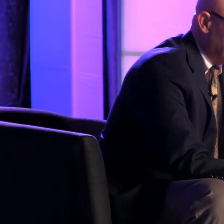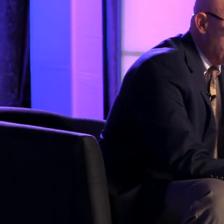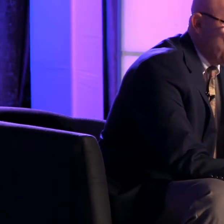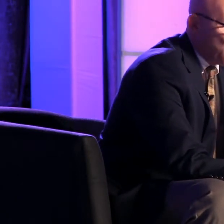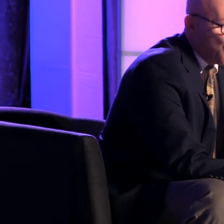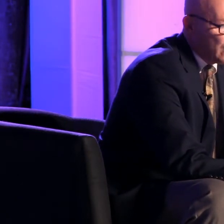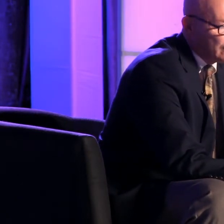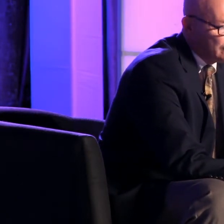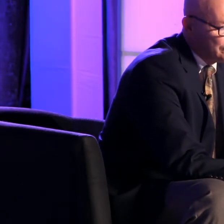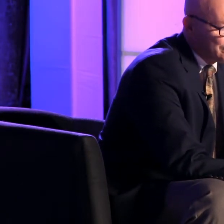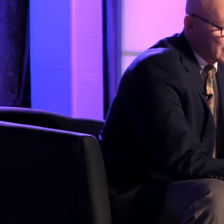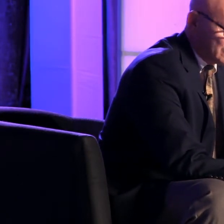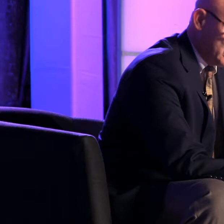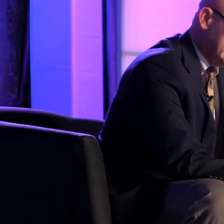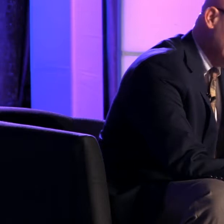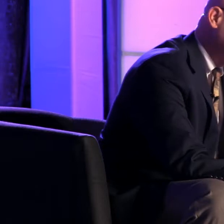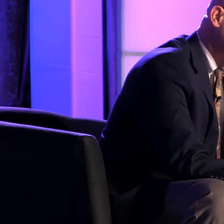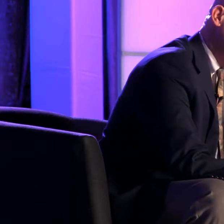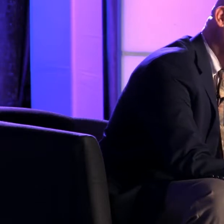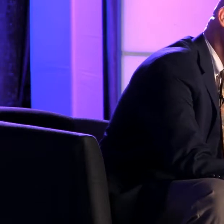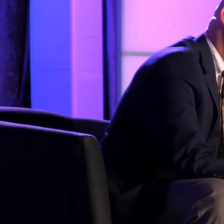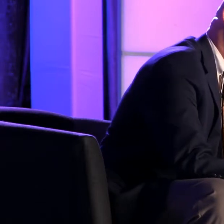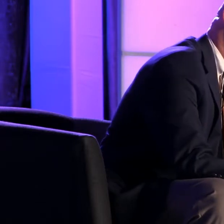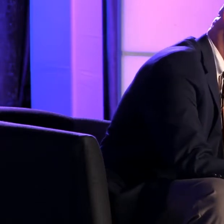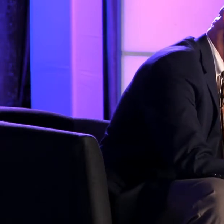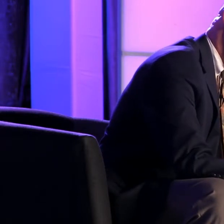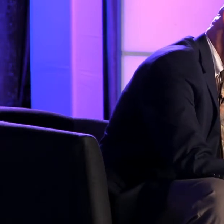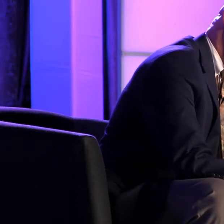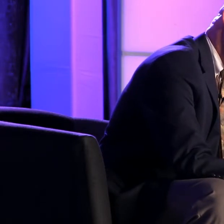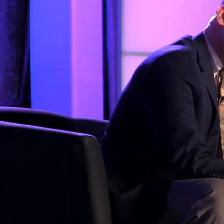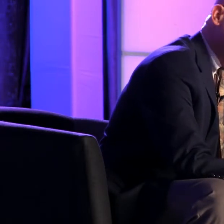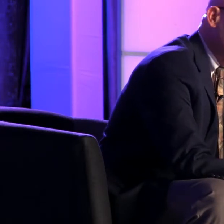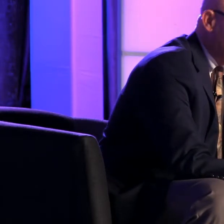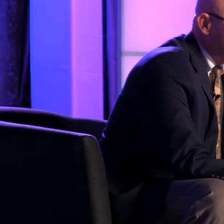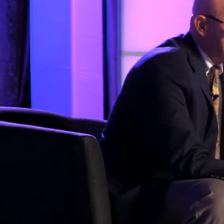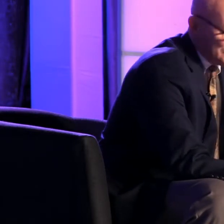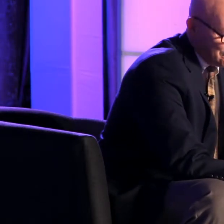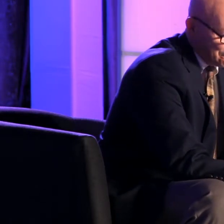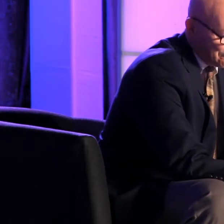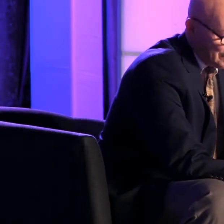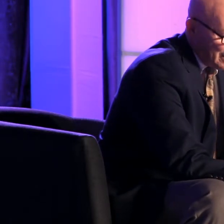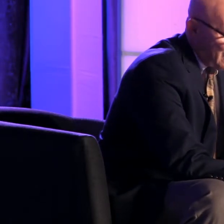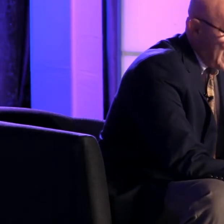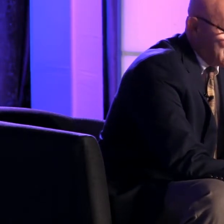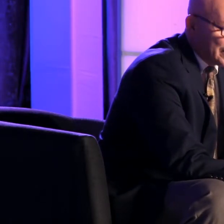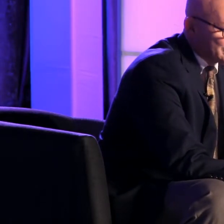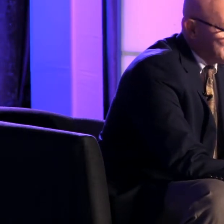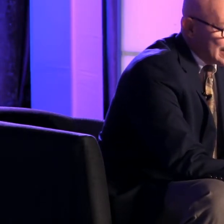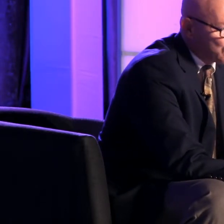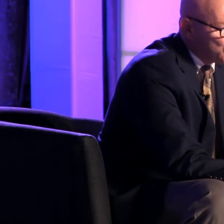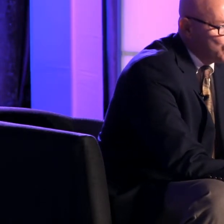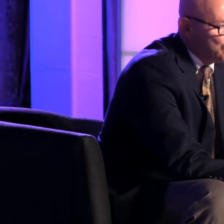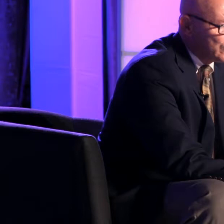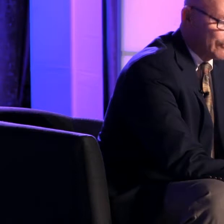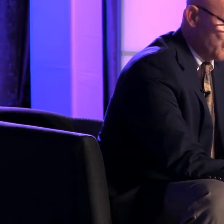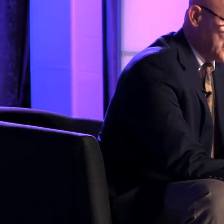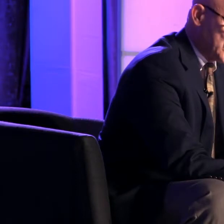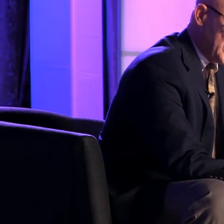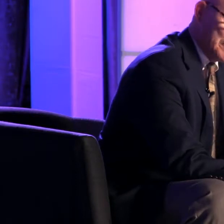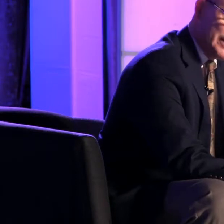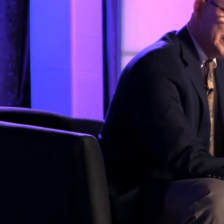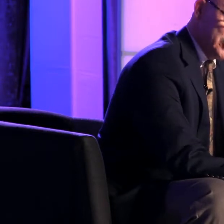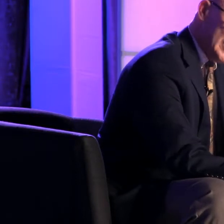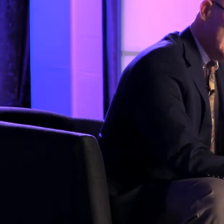we'll go. Good night, Mother. Good night, Father. I must make room